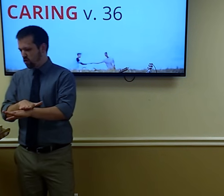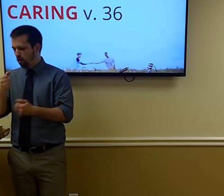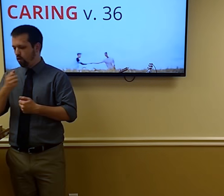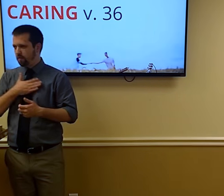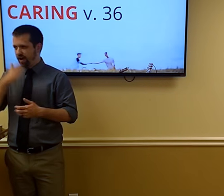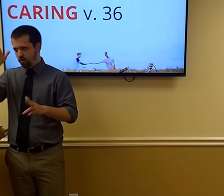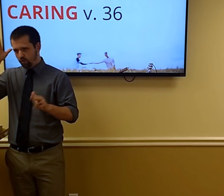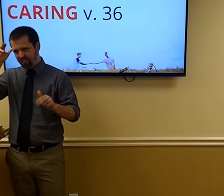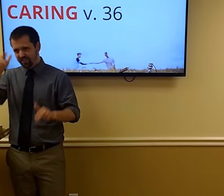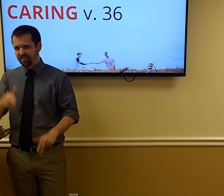Pull my horses.